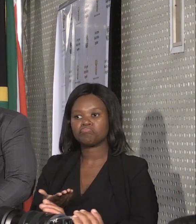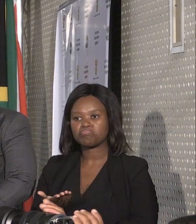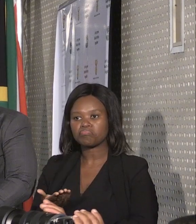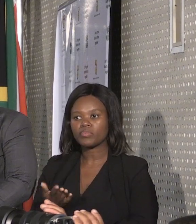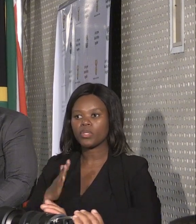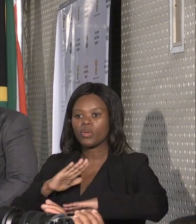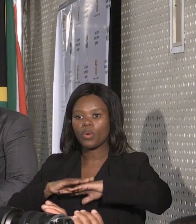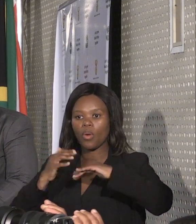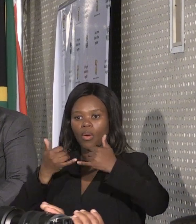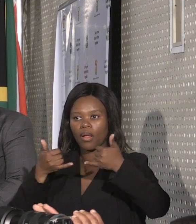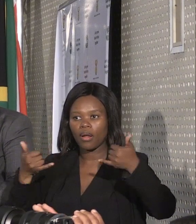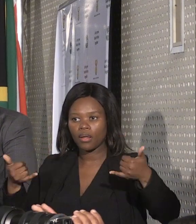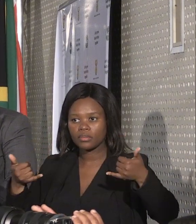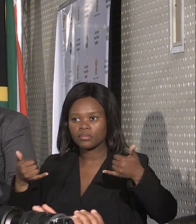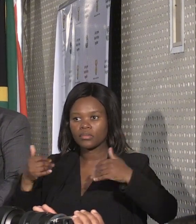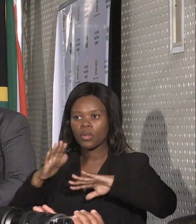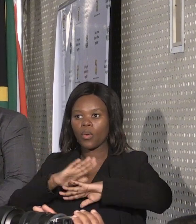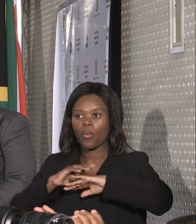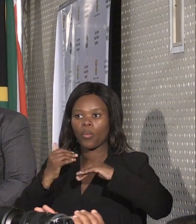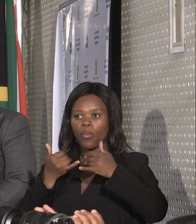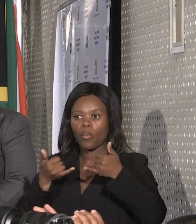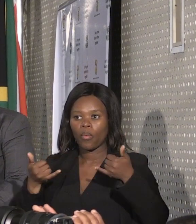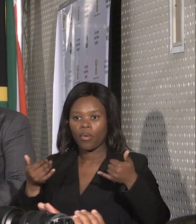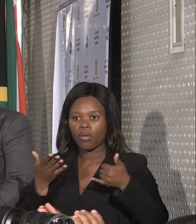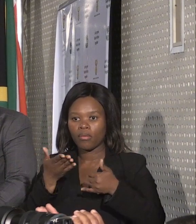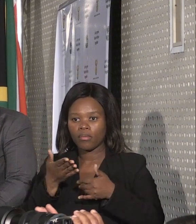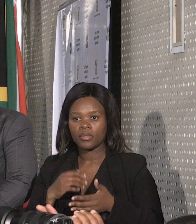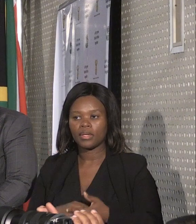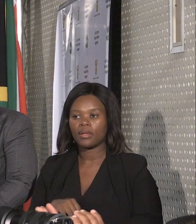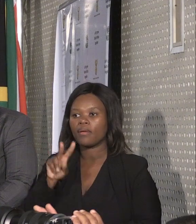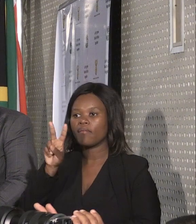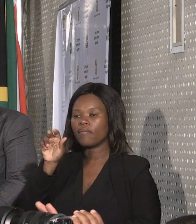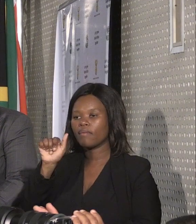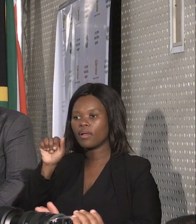the online portal. Vanessa.